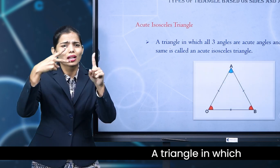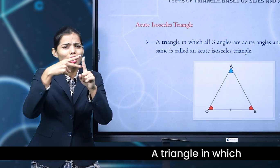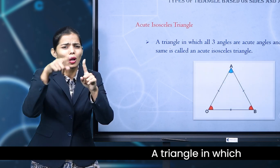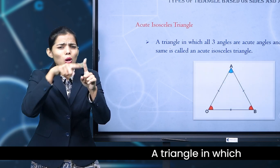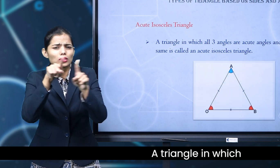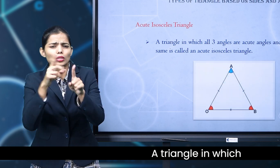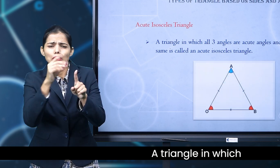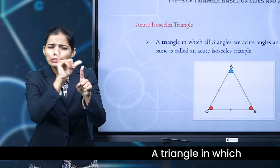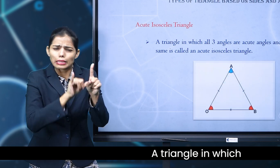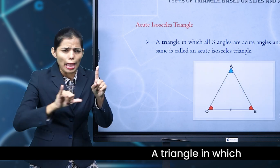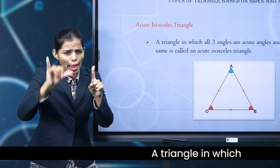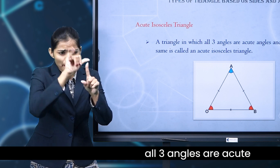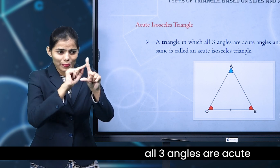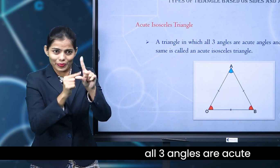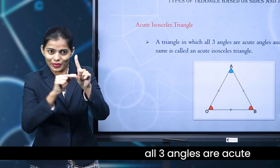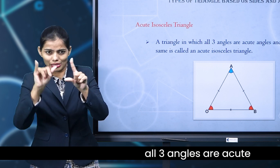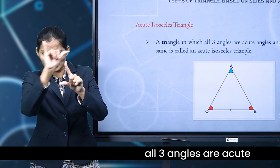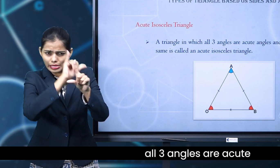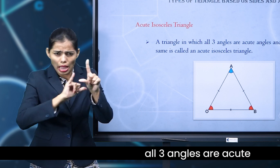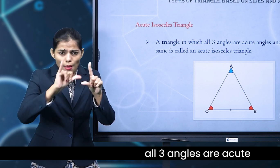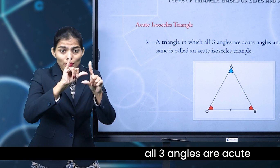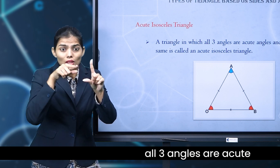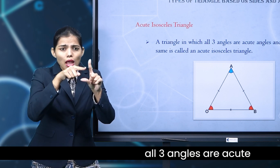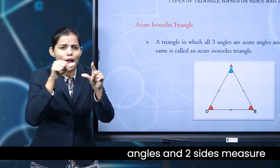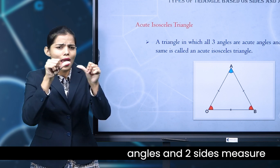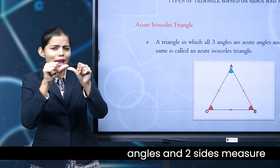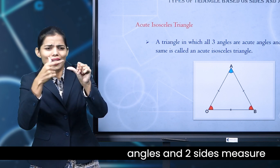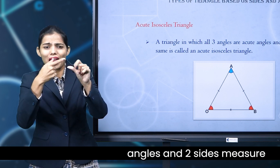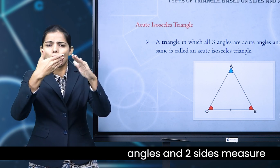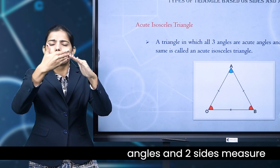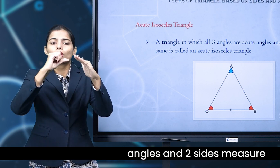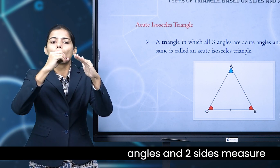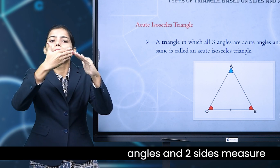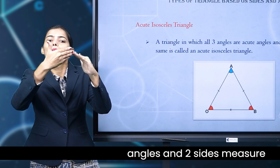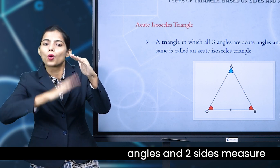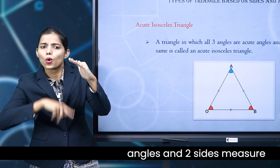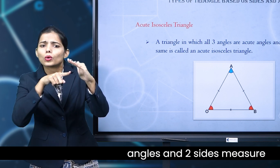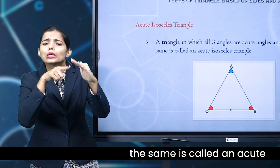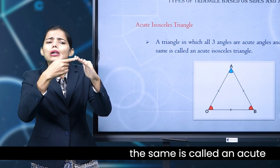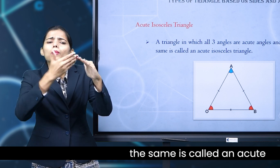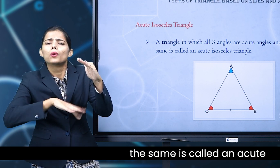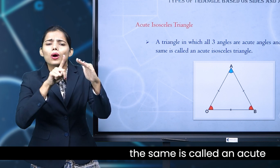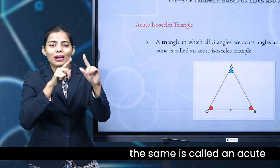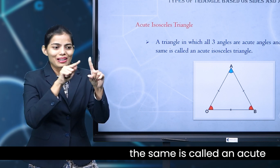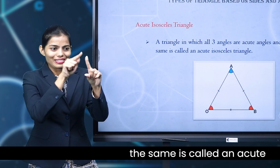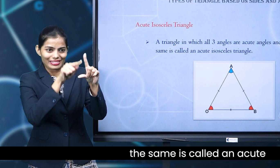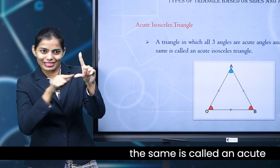A triangle in which all three angles are acute angles and two sides measure the same is called an